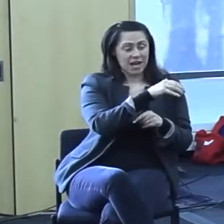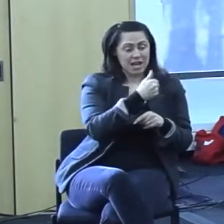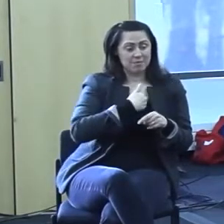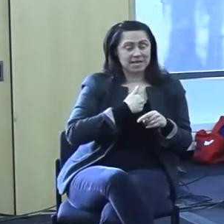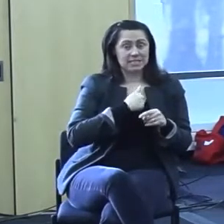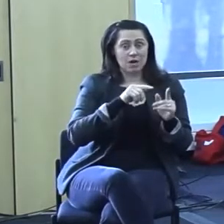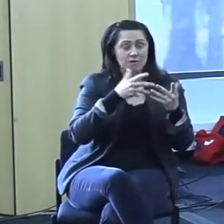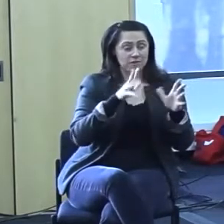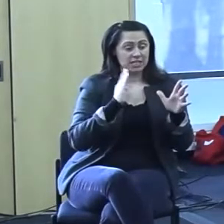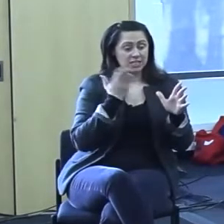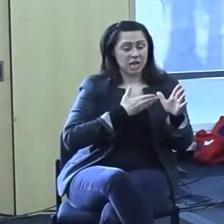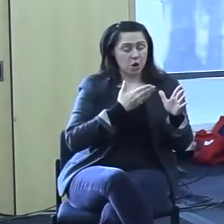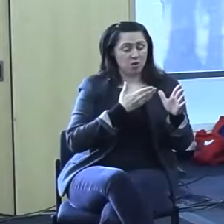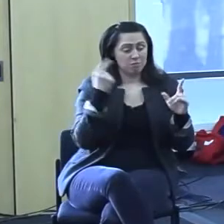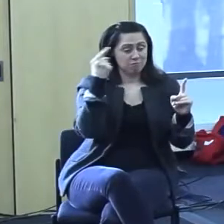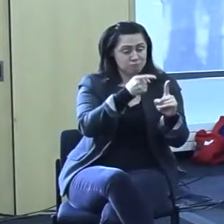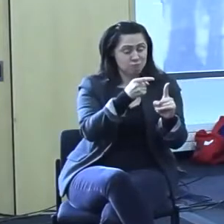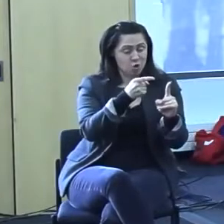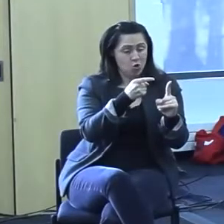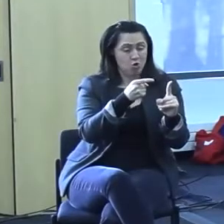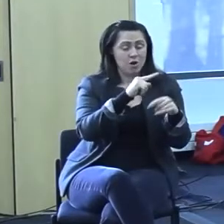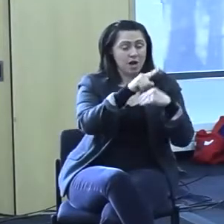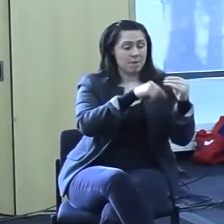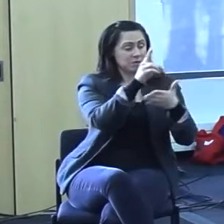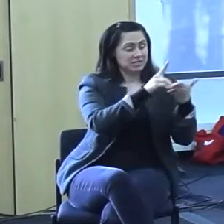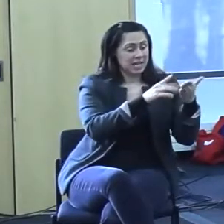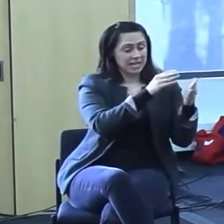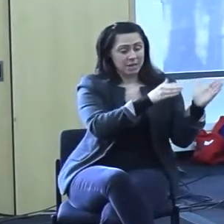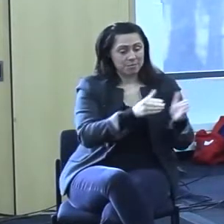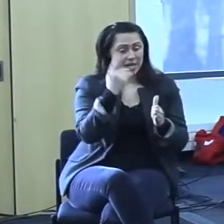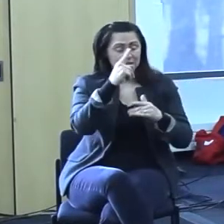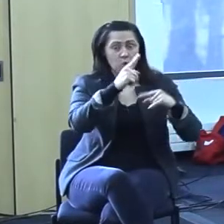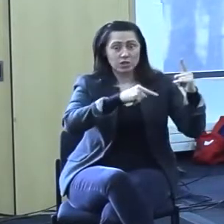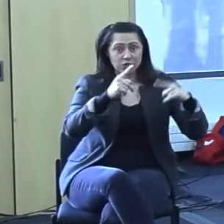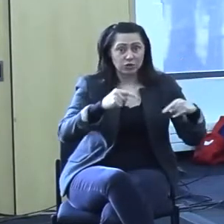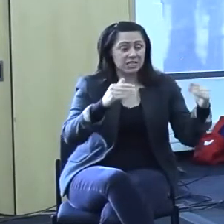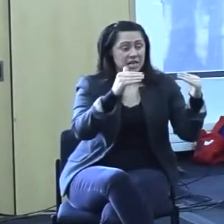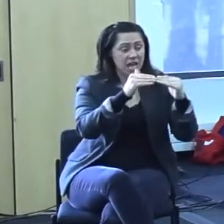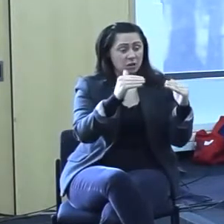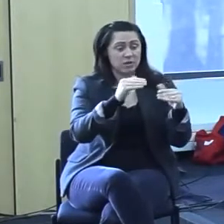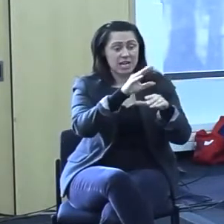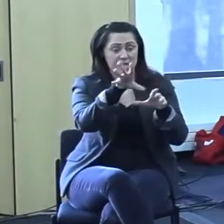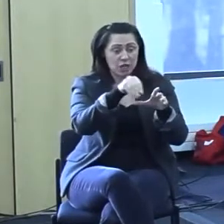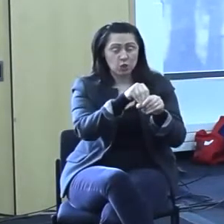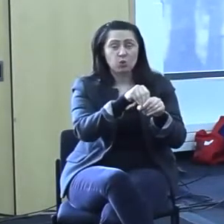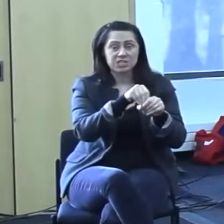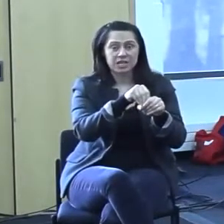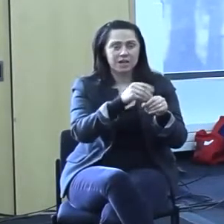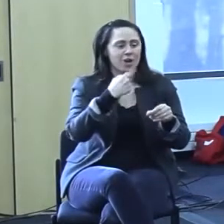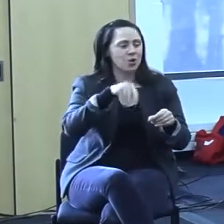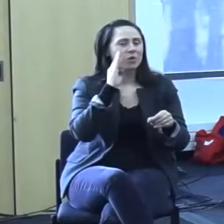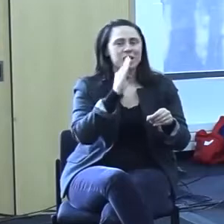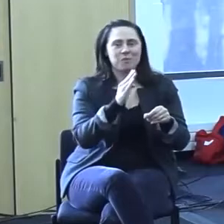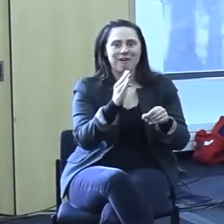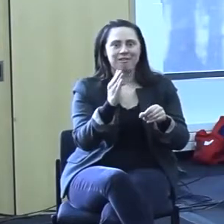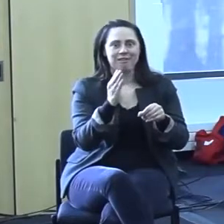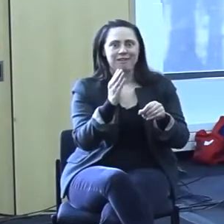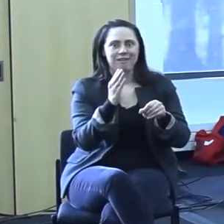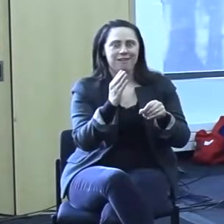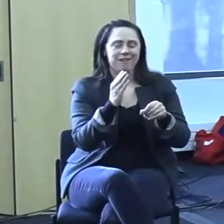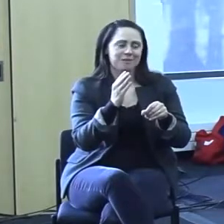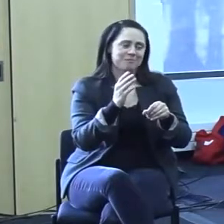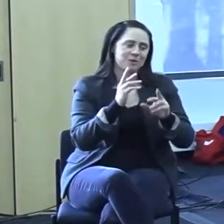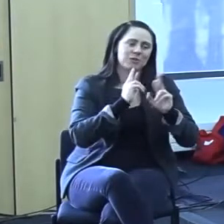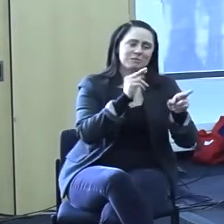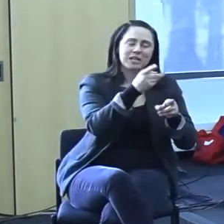about designing and planning for diversity, equity, and inclusion, we'll certainly get back to you because